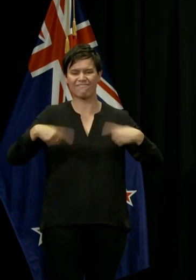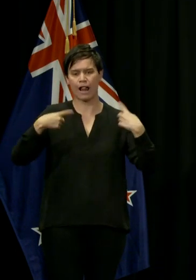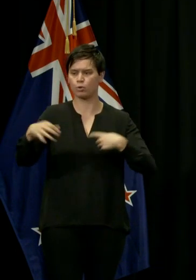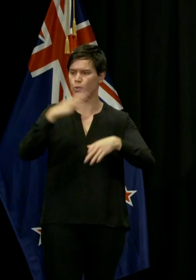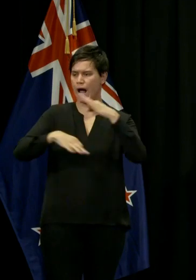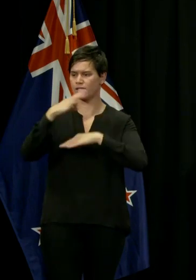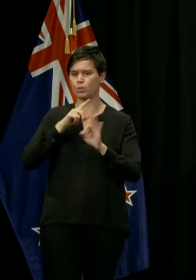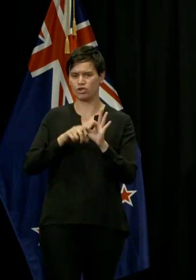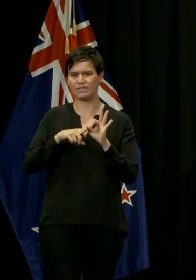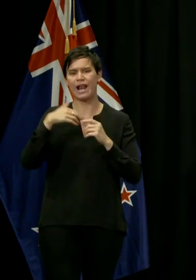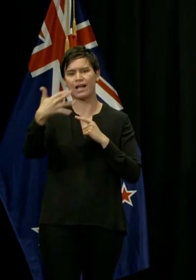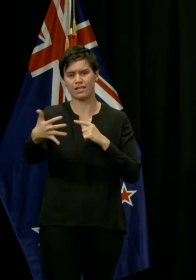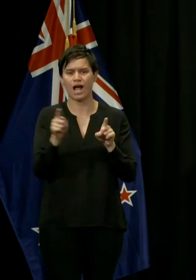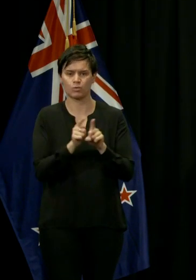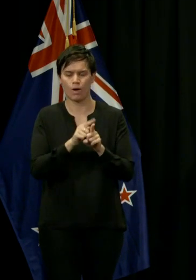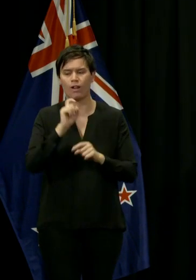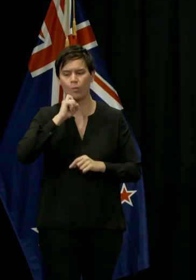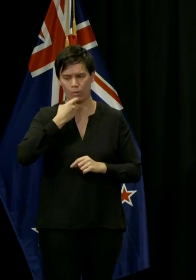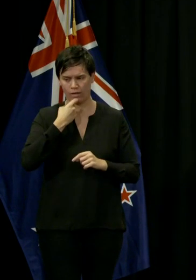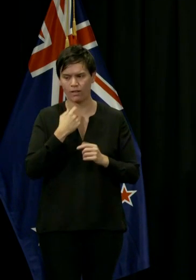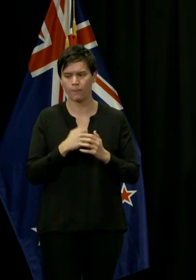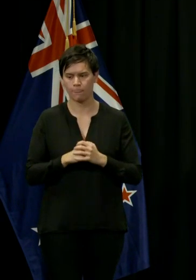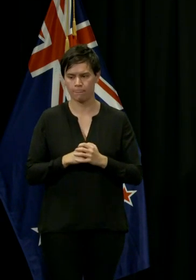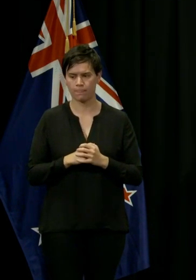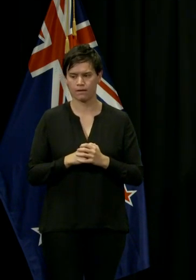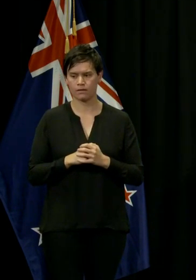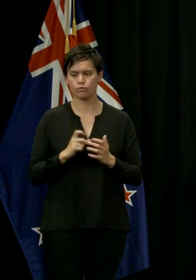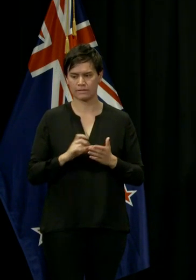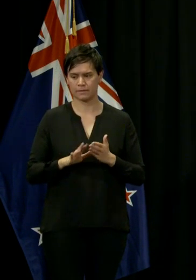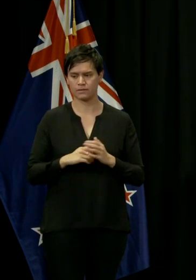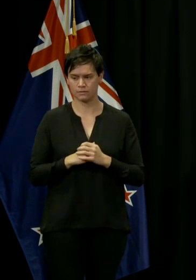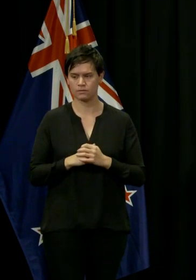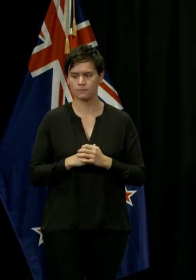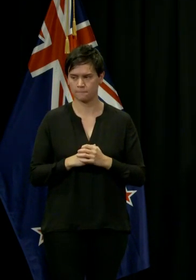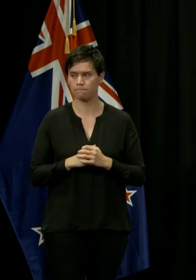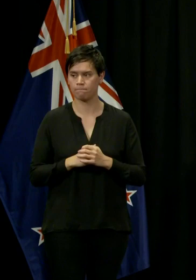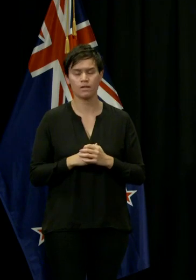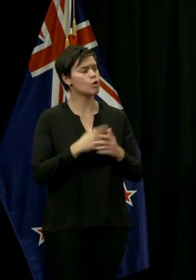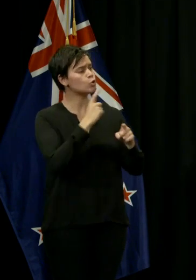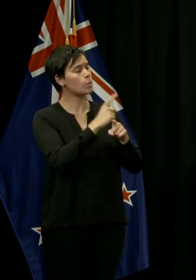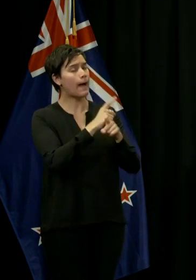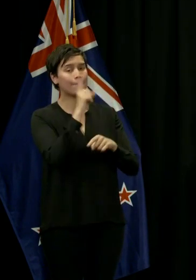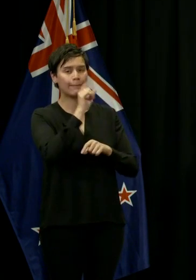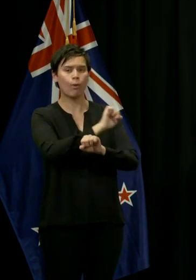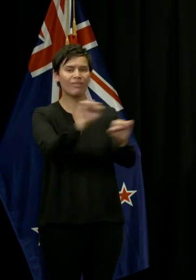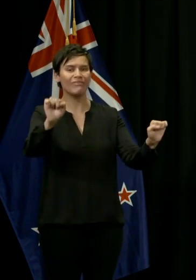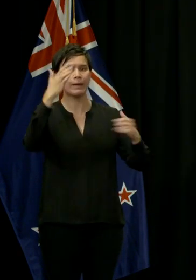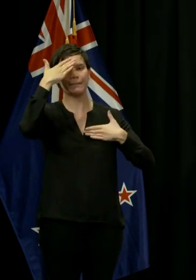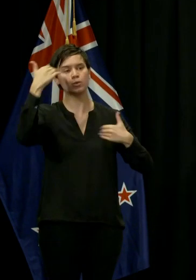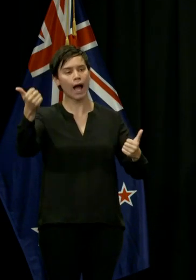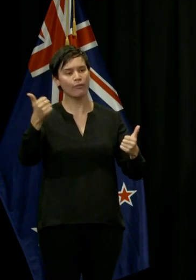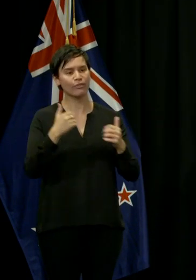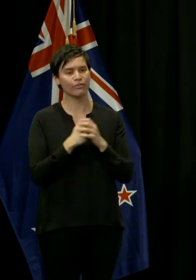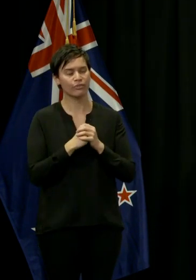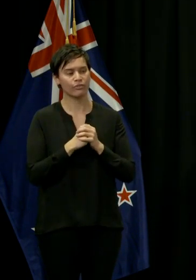your team. So I'll take Joe and then I'll take Jenna and then we'll wrap. Just in terms of people's mental health, with this announcement today, what has been